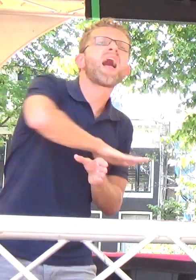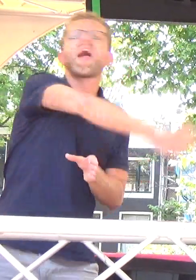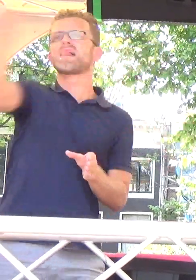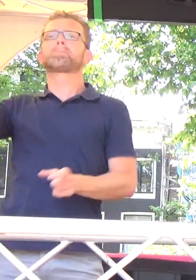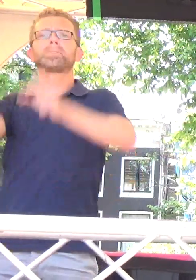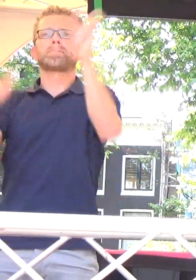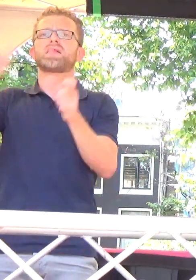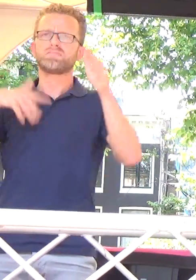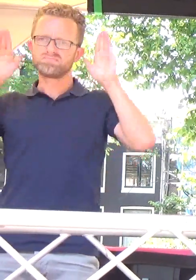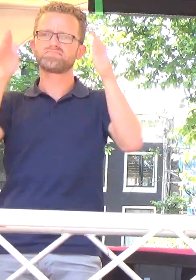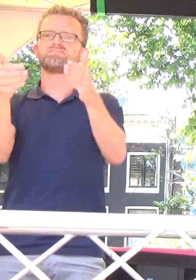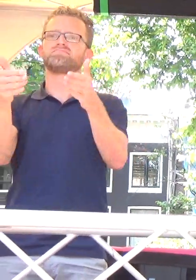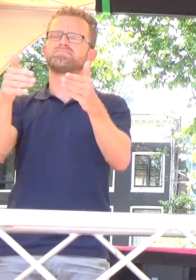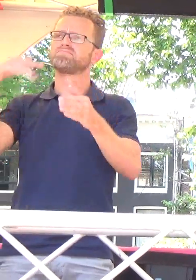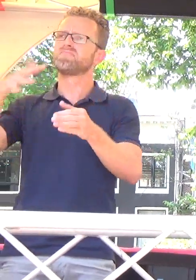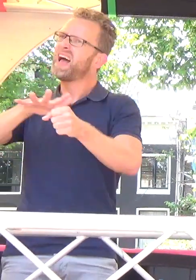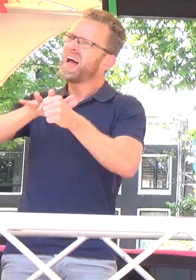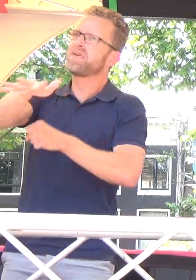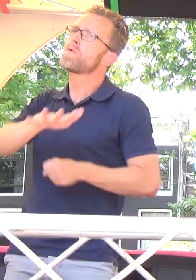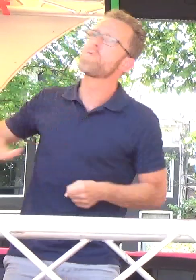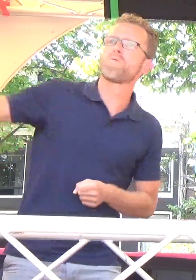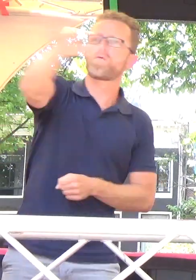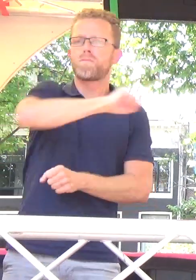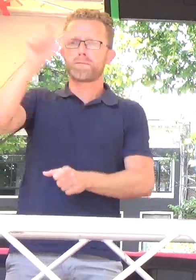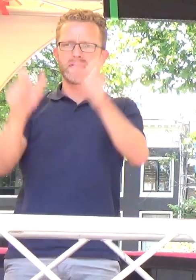with everybody who's affected by HIV.